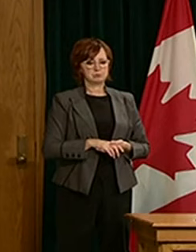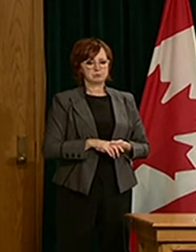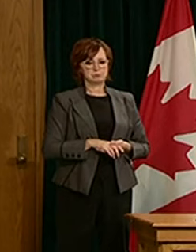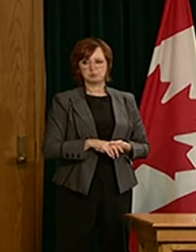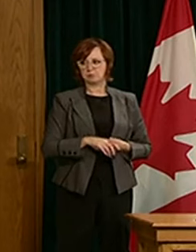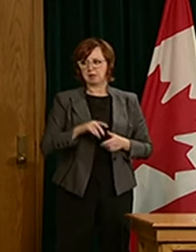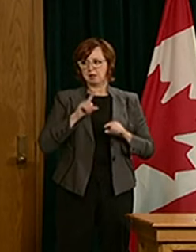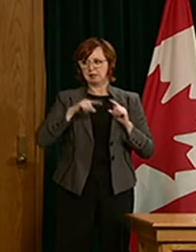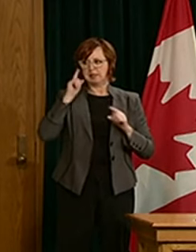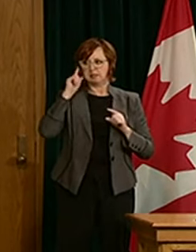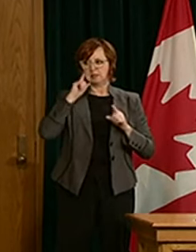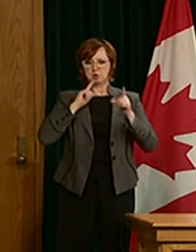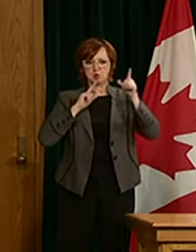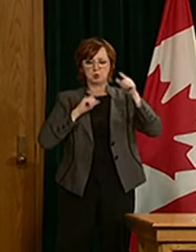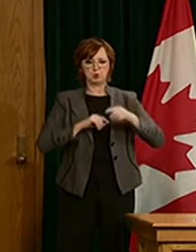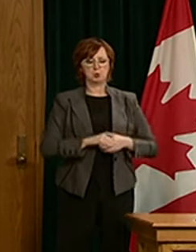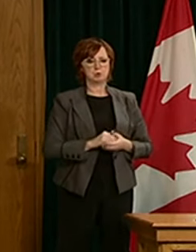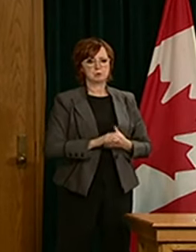We can't hear you, Alicia.